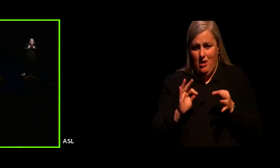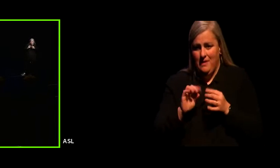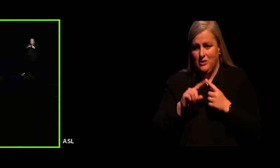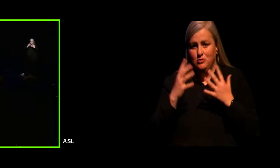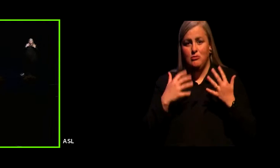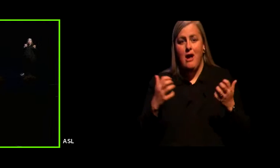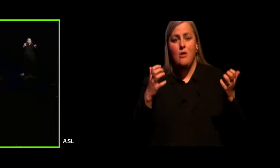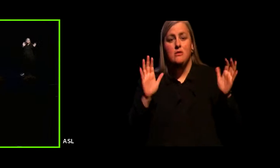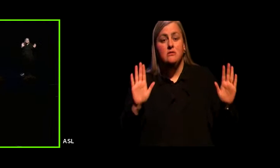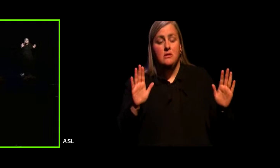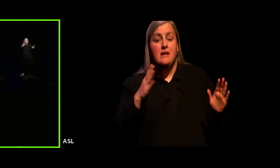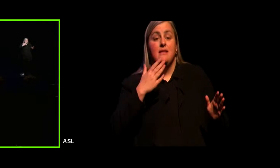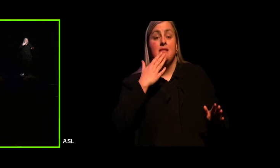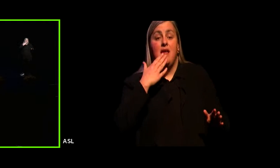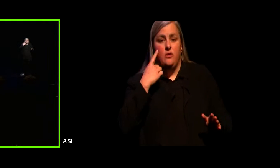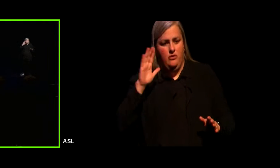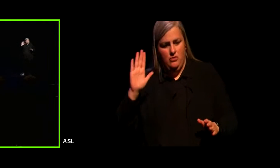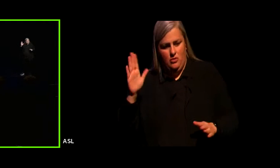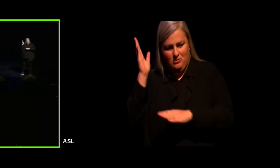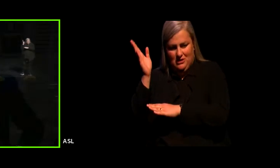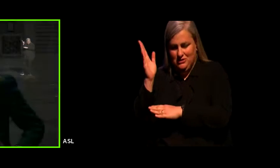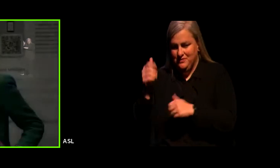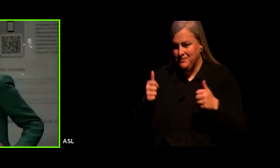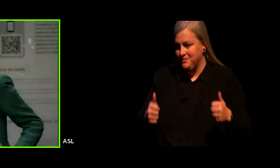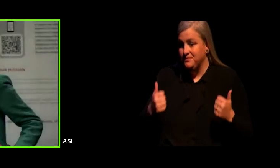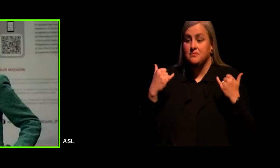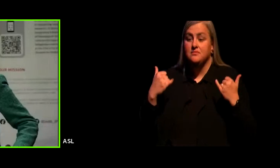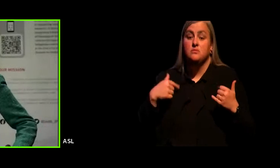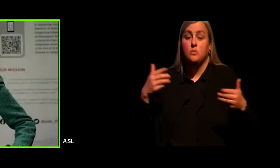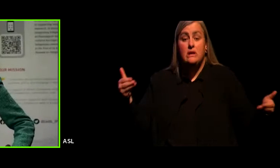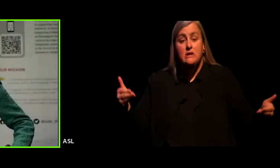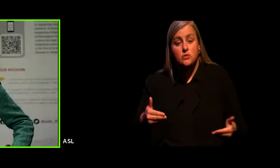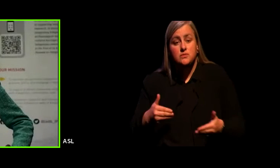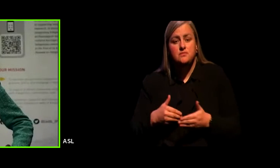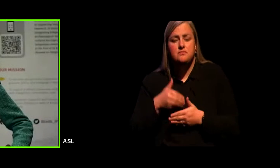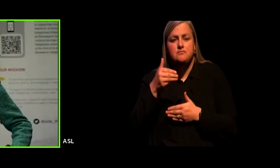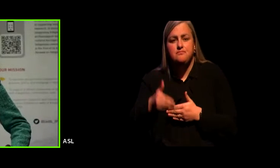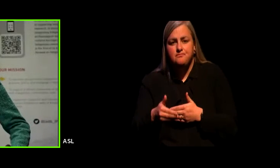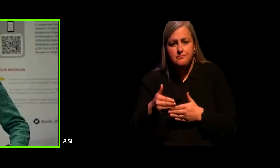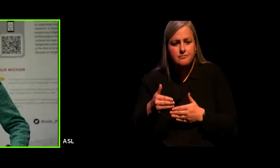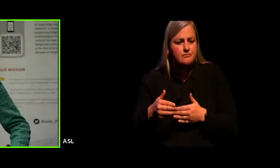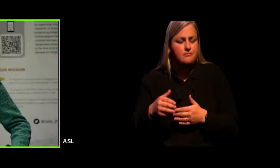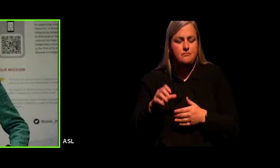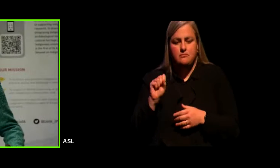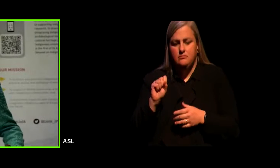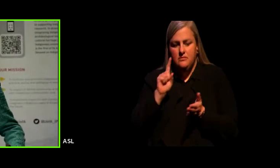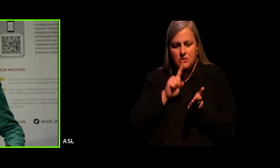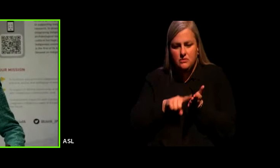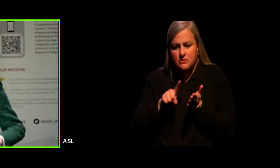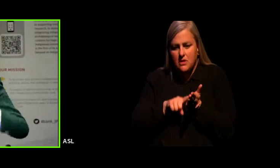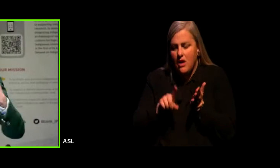your presentation. So now I'd like to introduce another one of our scholars,